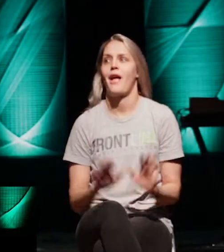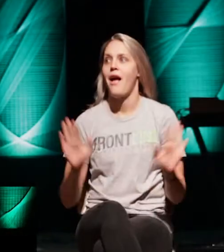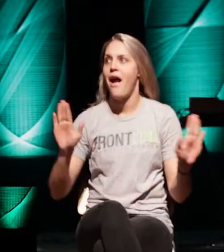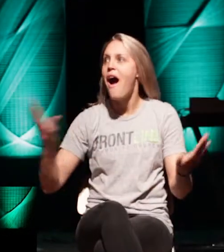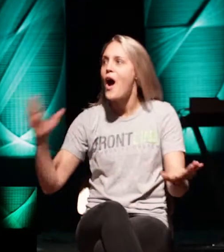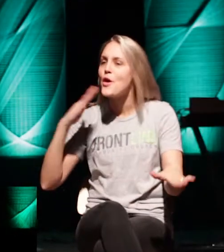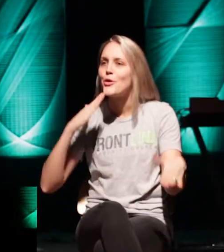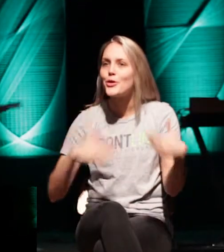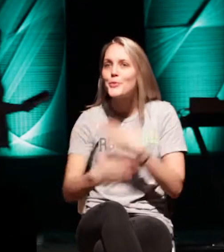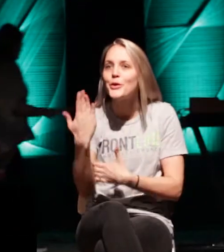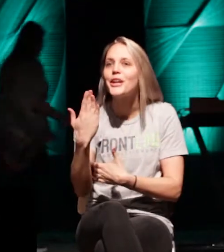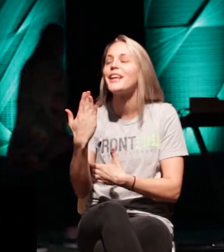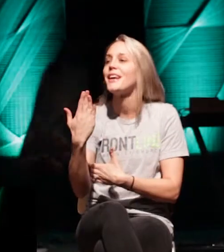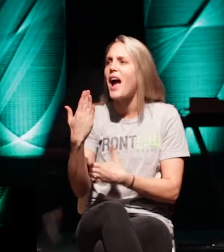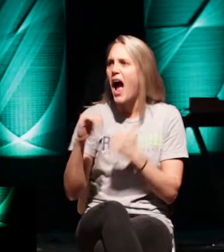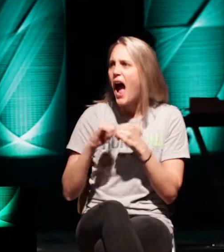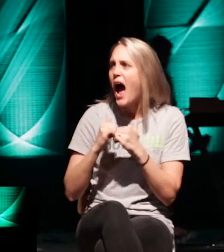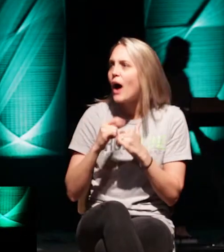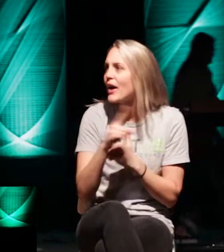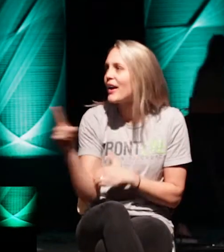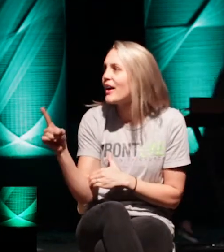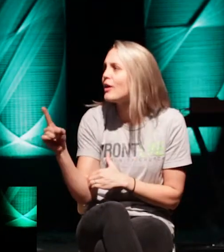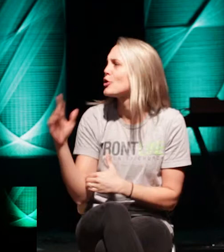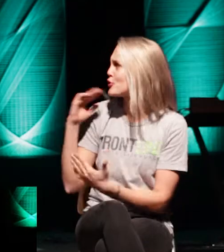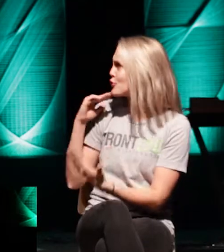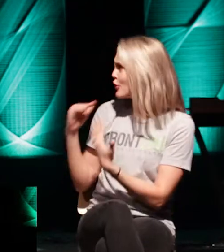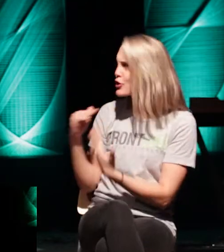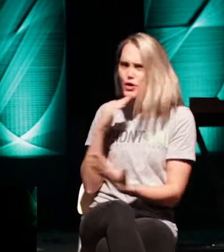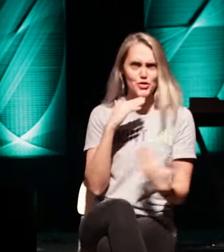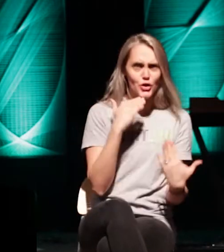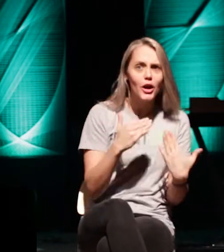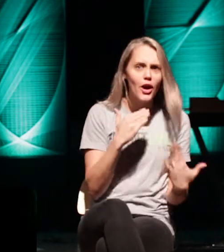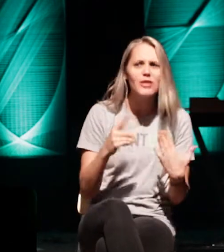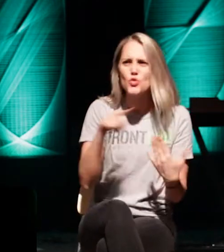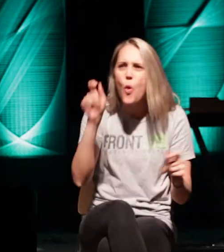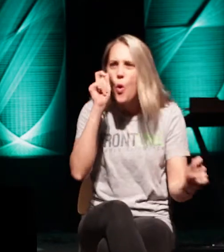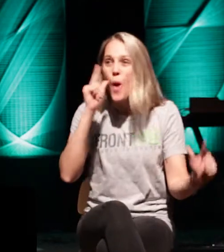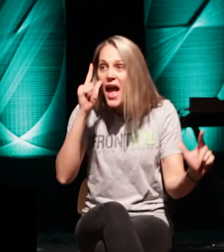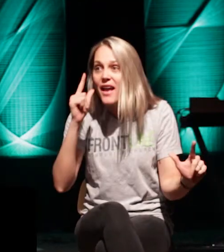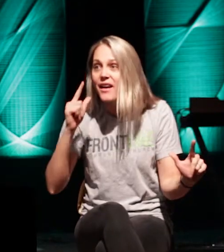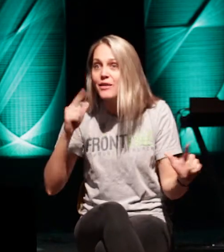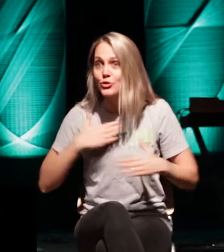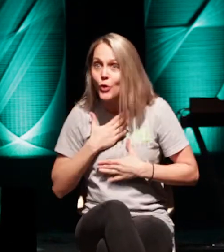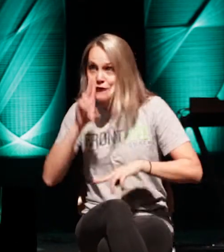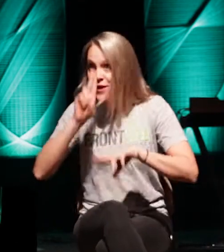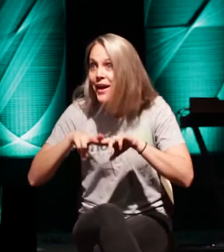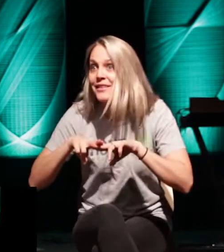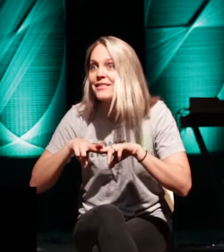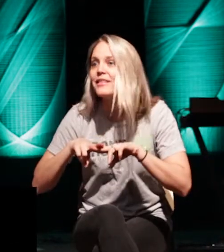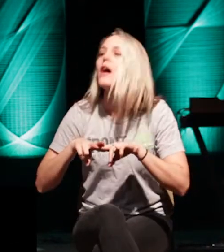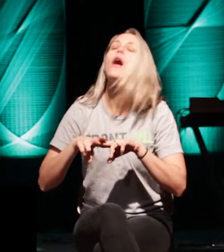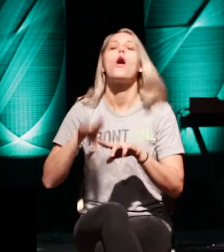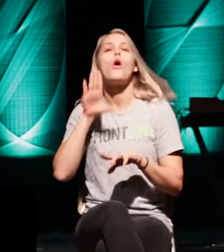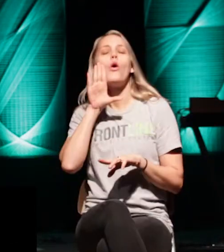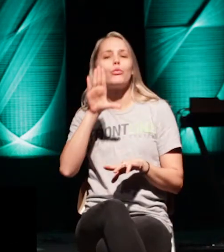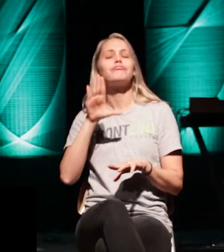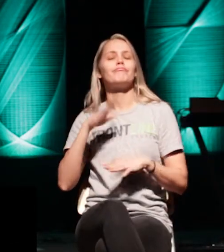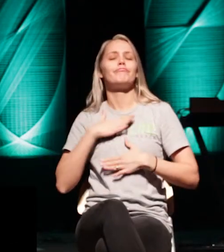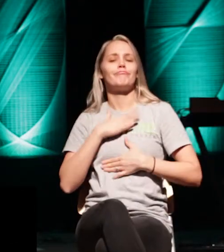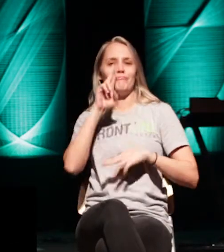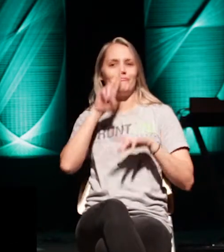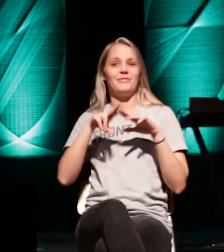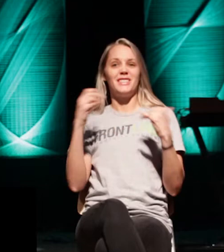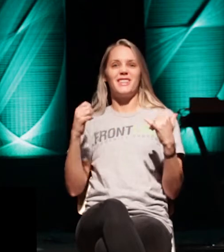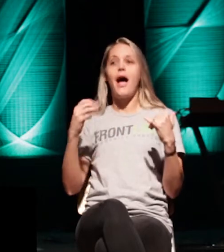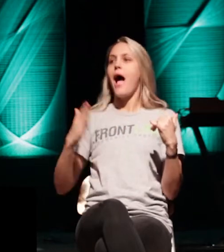Well, hey, good morning. How are we doing today? We doing good? We awake? We having fun yet? We're going to have some fun today. Hey, just glad you're here.